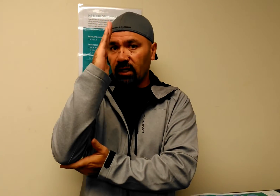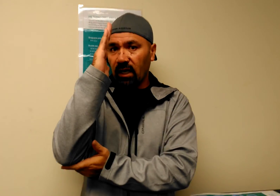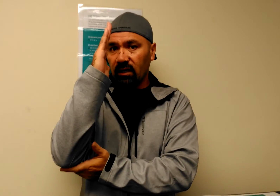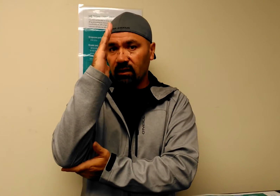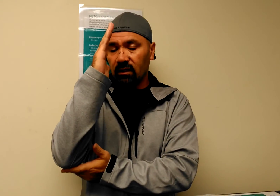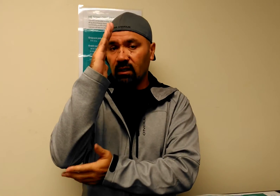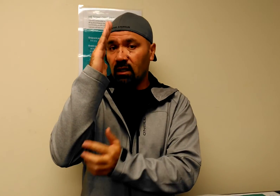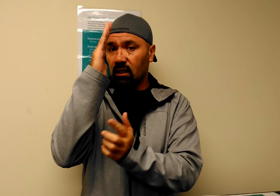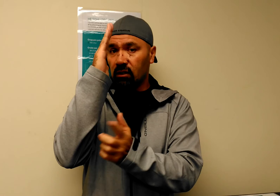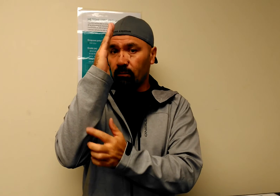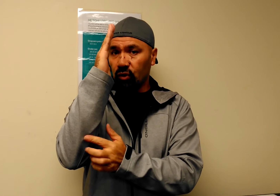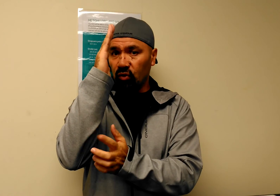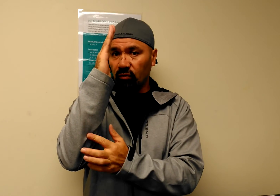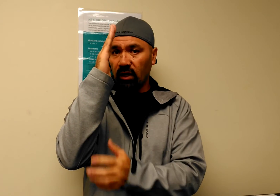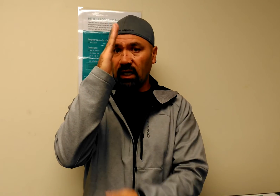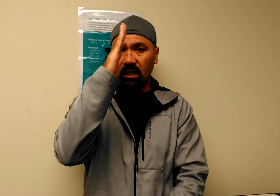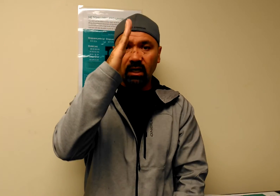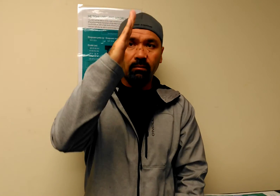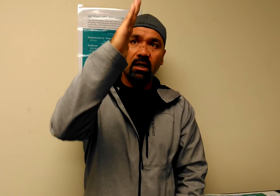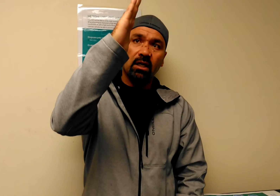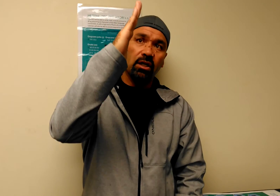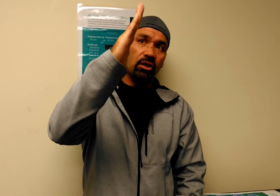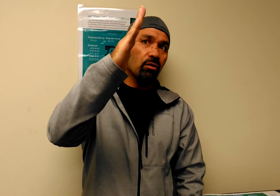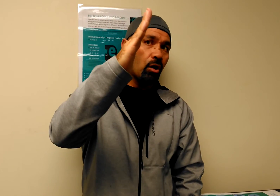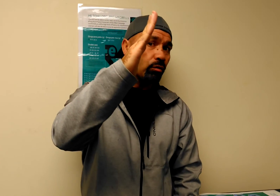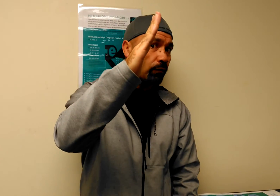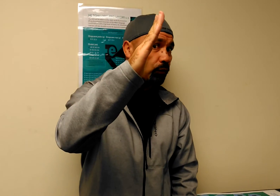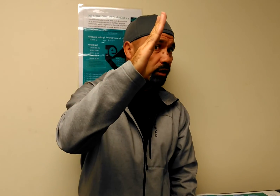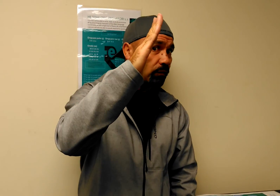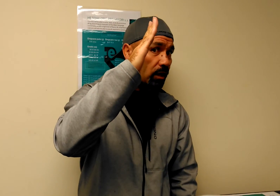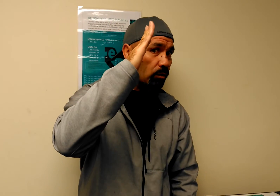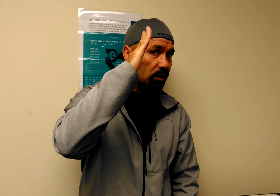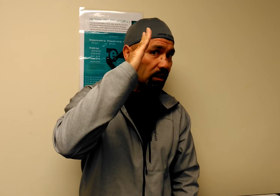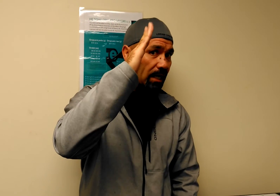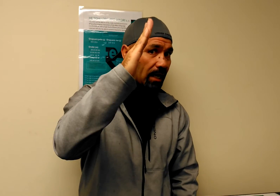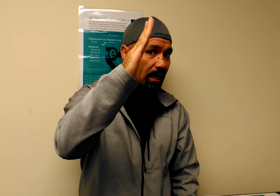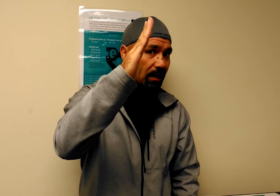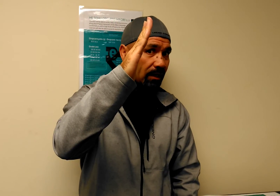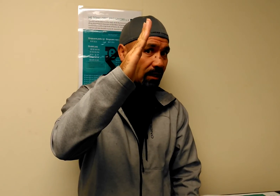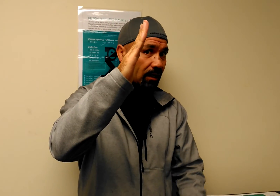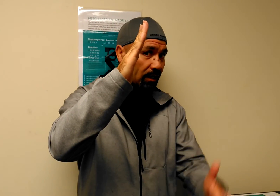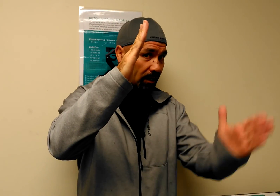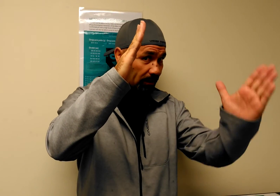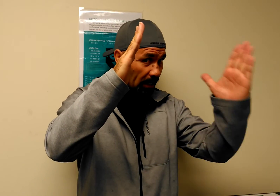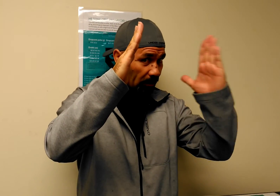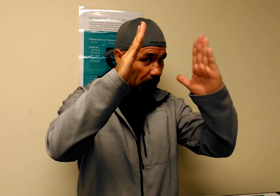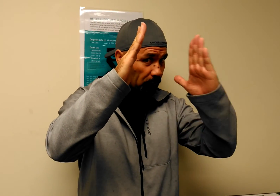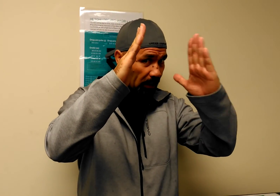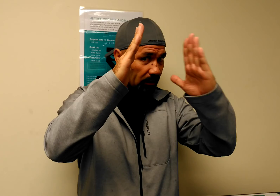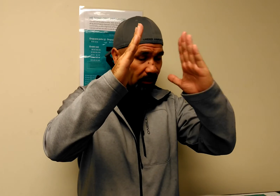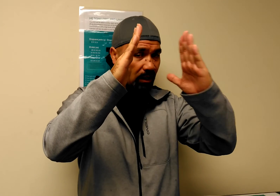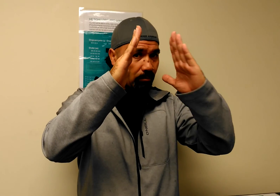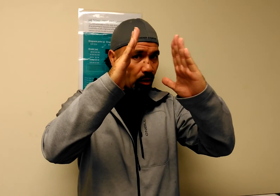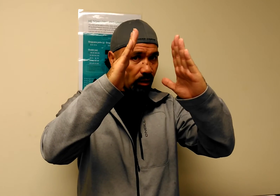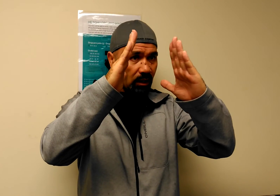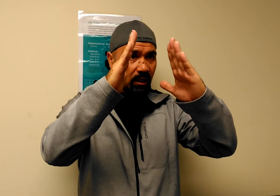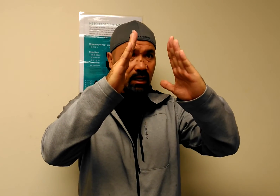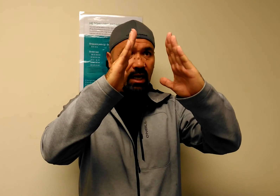hand. So put your right hand up. You hold the first vowel, which is a. Now left hand, ringa maui. And